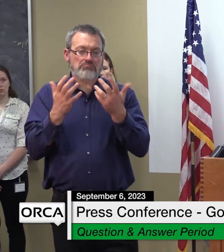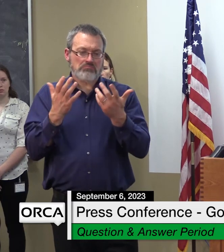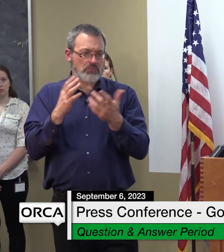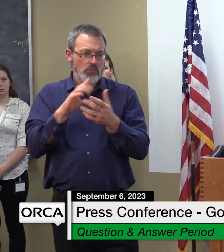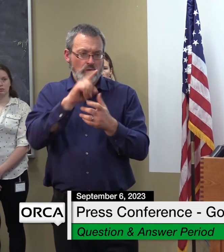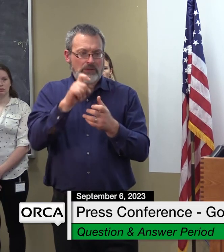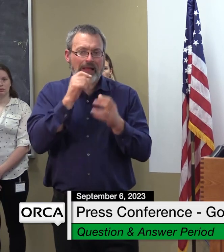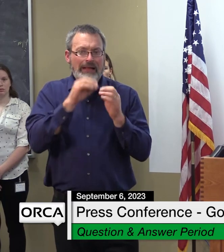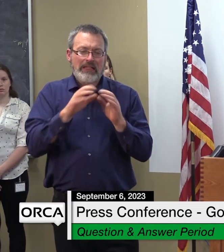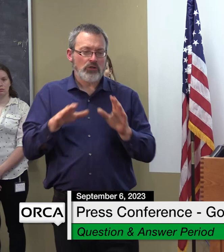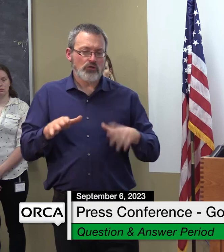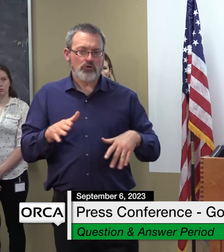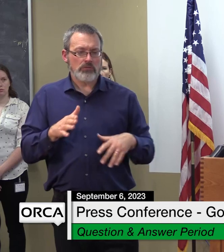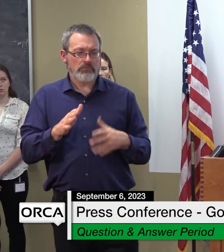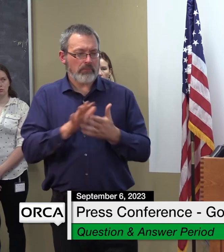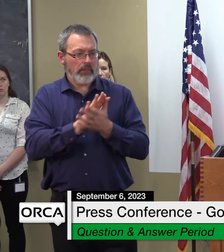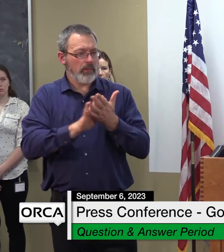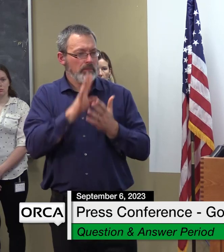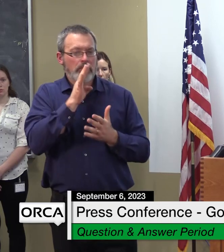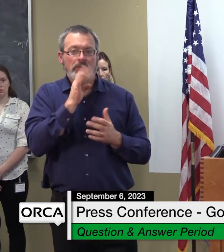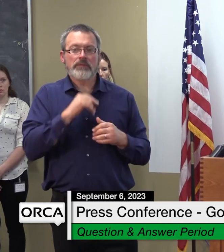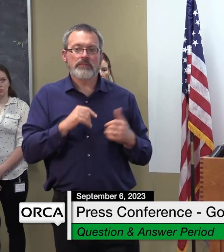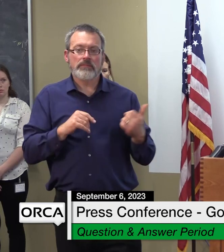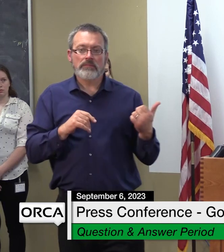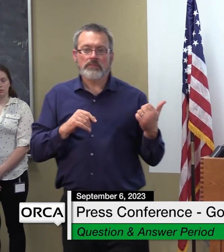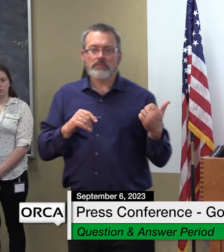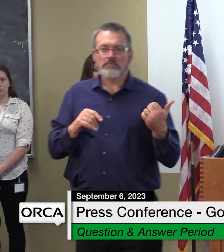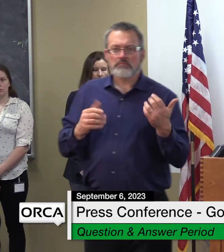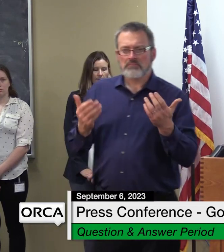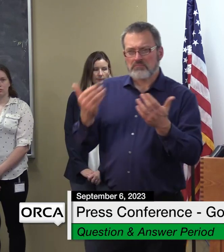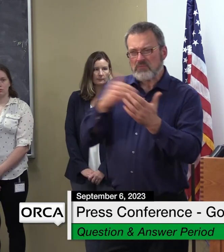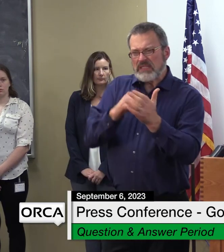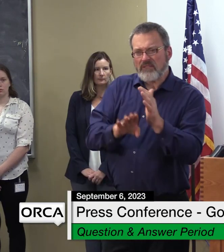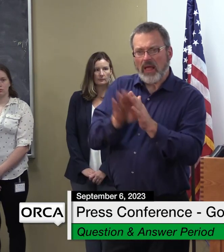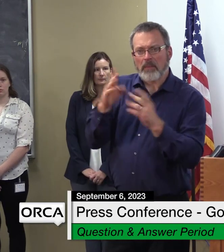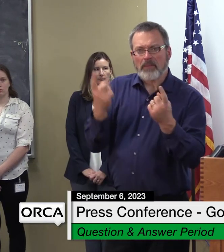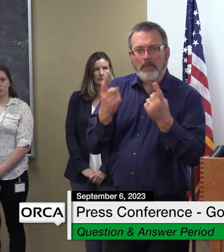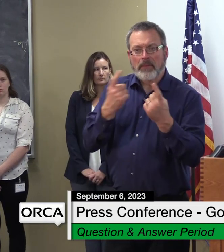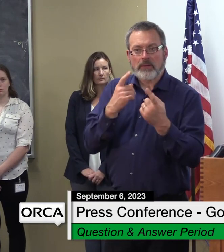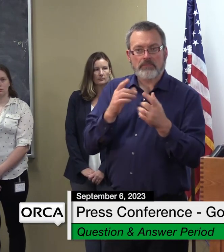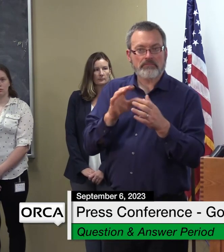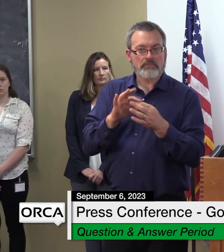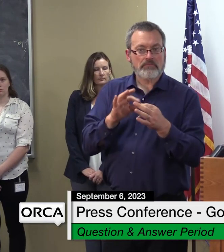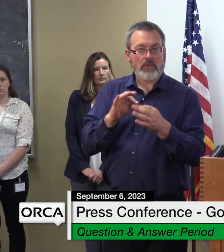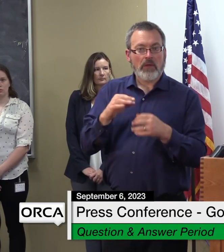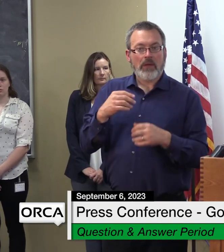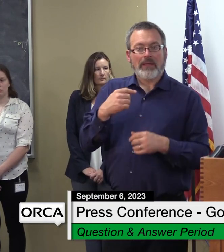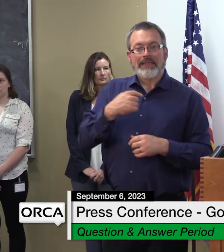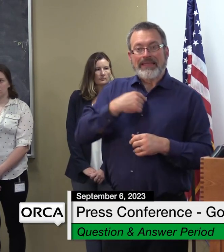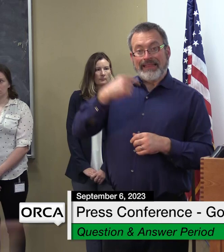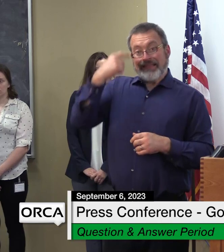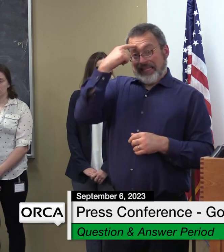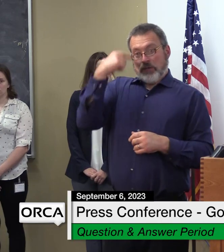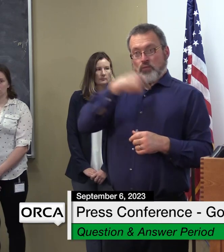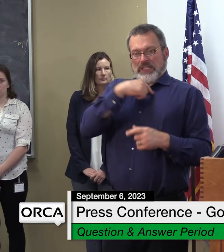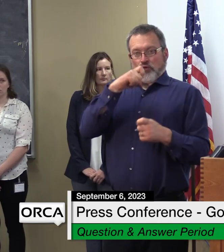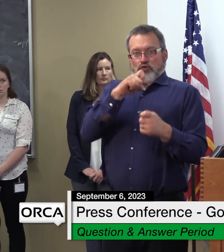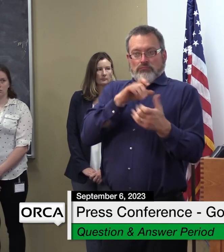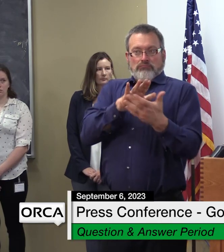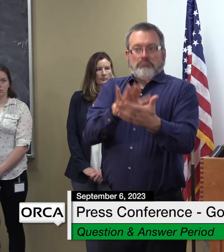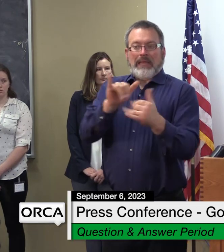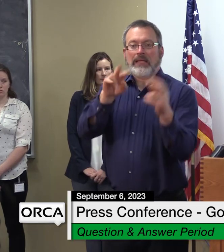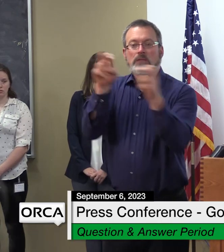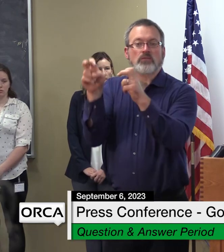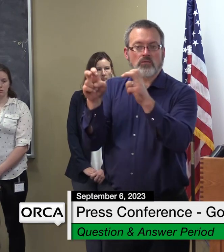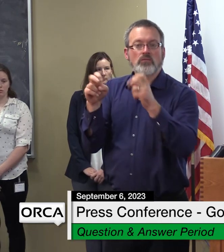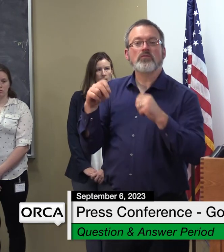Whether it should be redeveloped or not, and by whom? Yeah, I mean, it's something that I think we should be addressing. I think